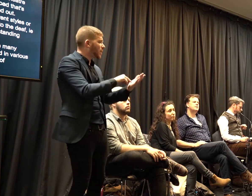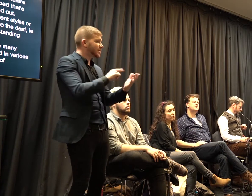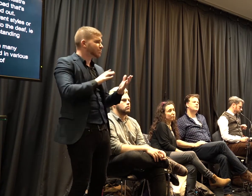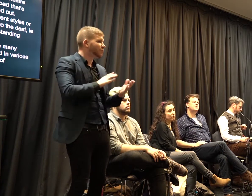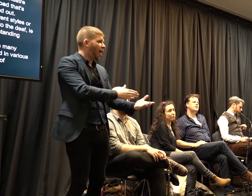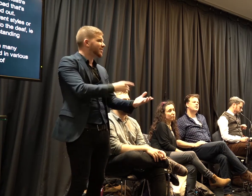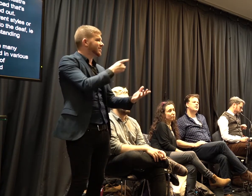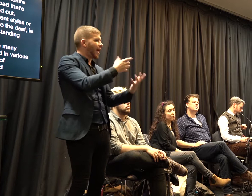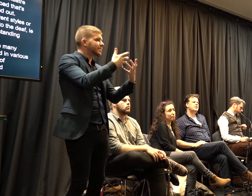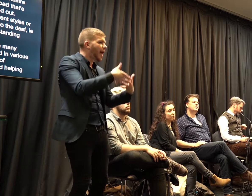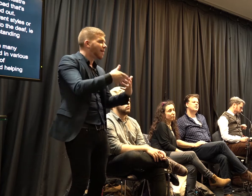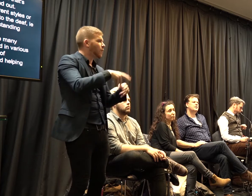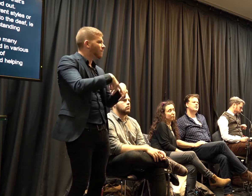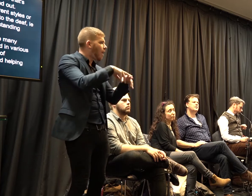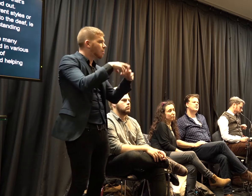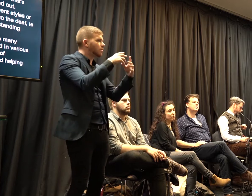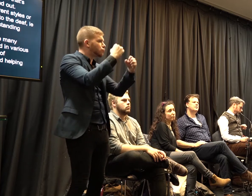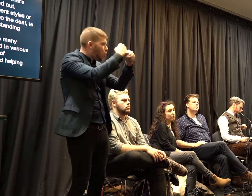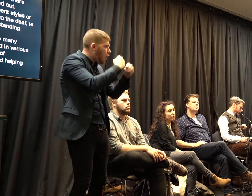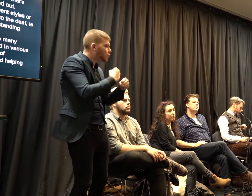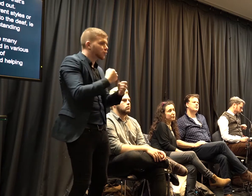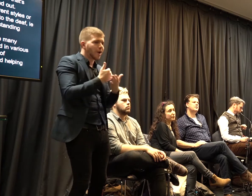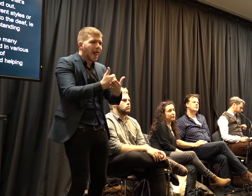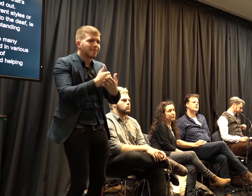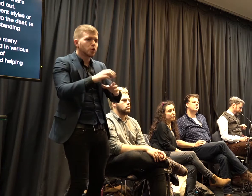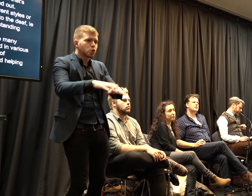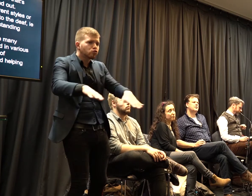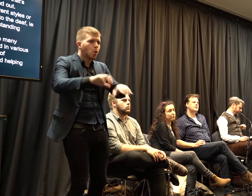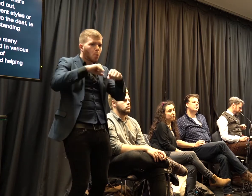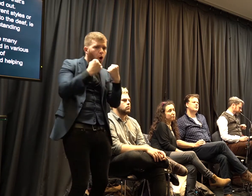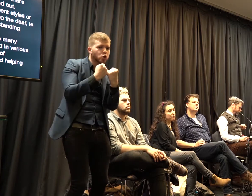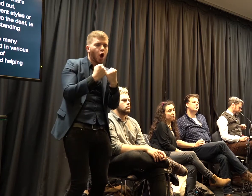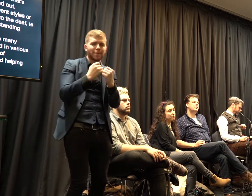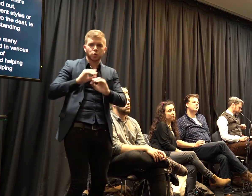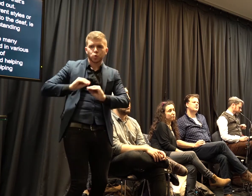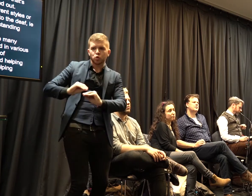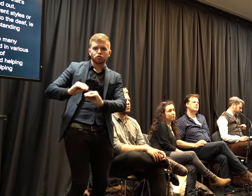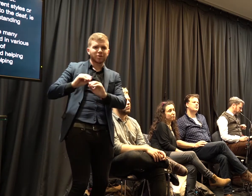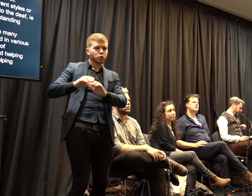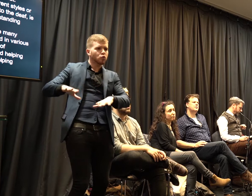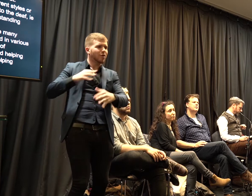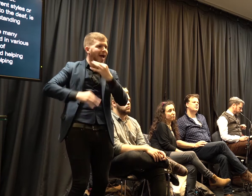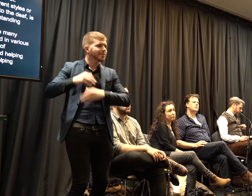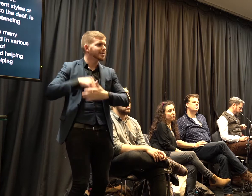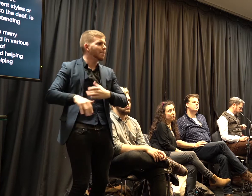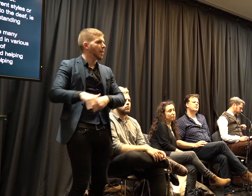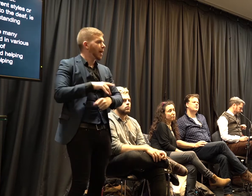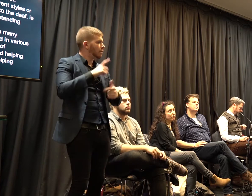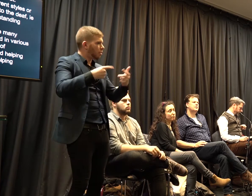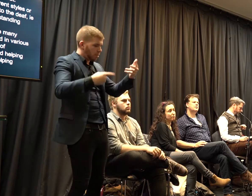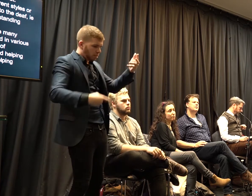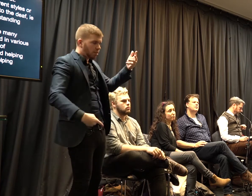to final productions and helping children's workshops and tutoring children who are acting in plays, blah, blah, blah, etc.,